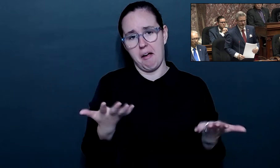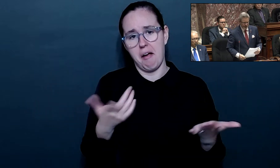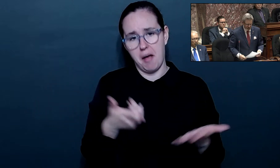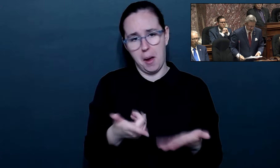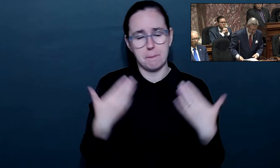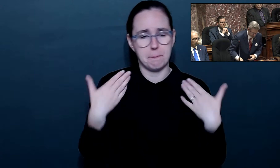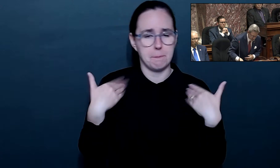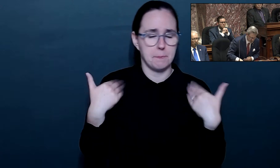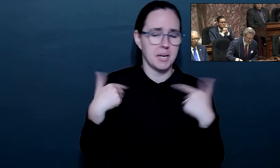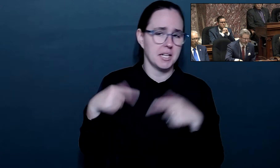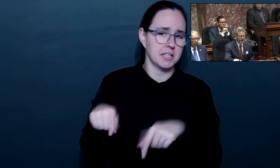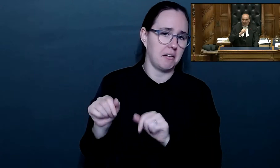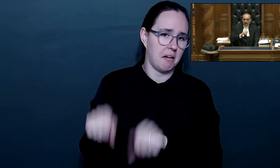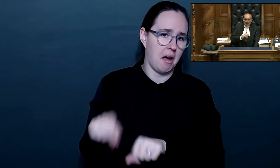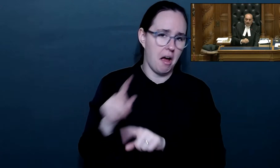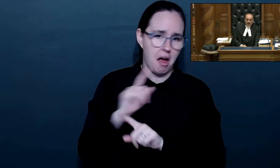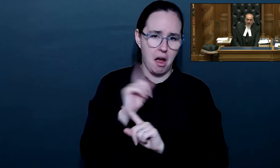behalf?